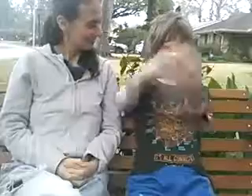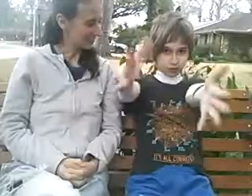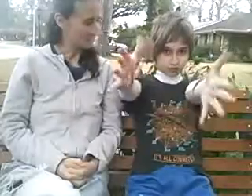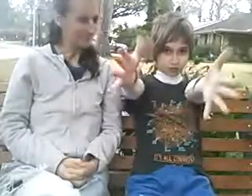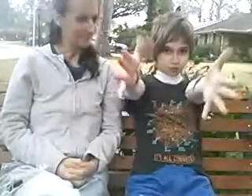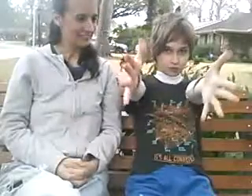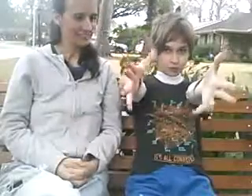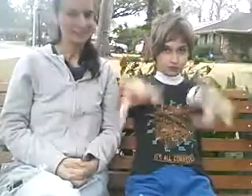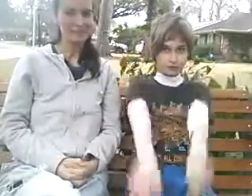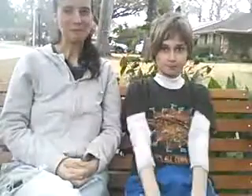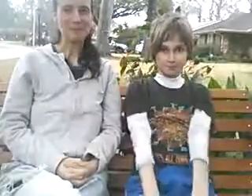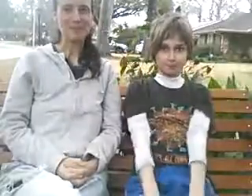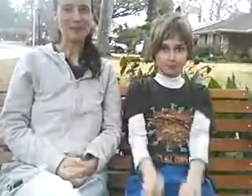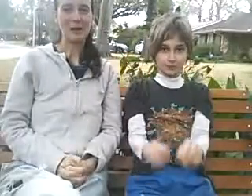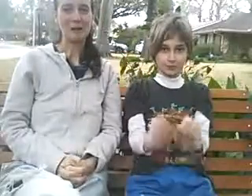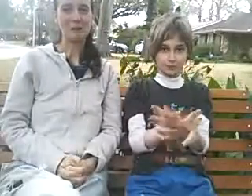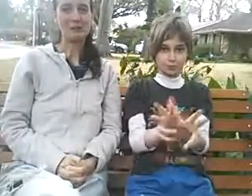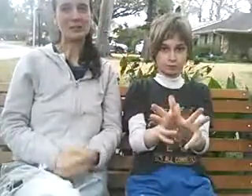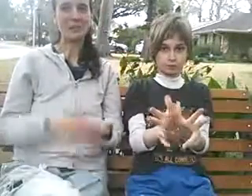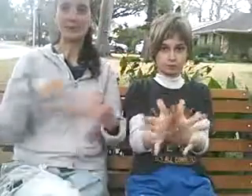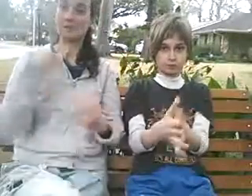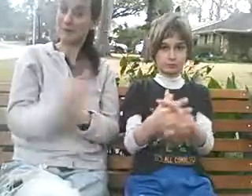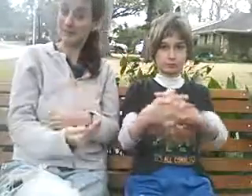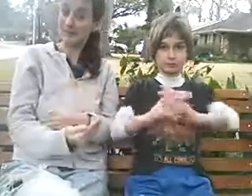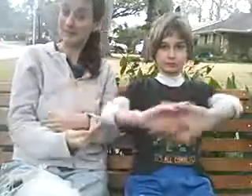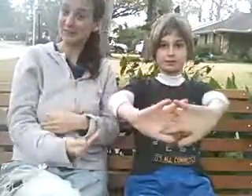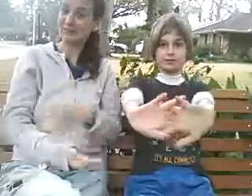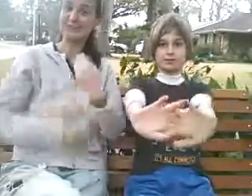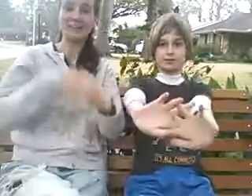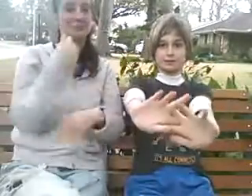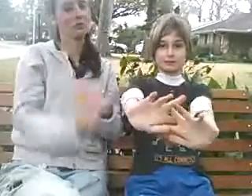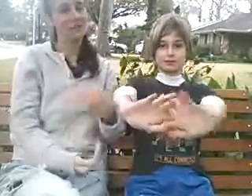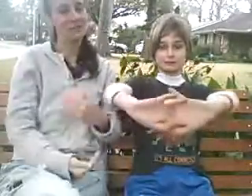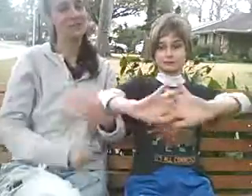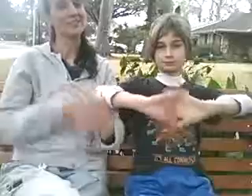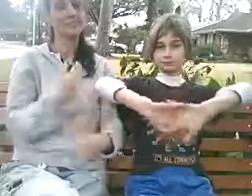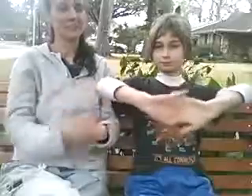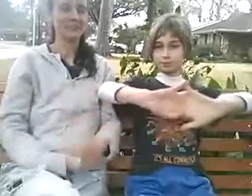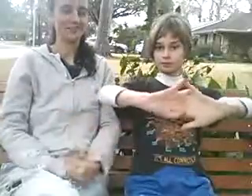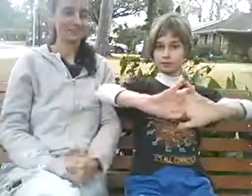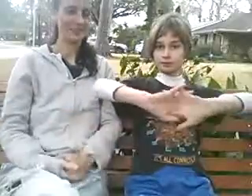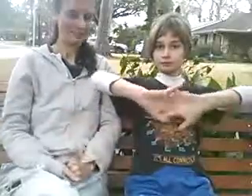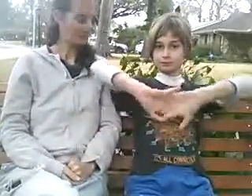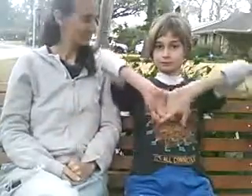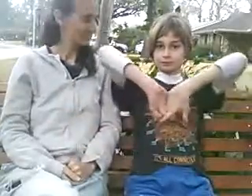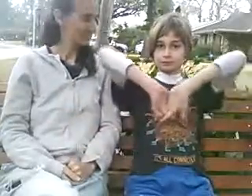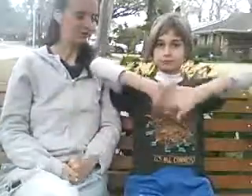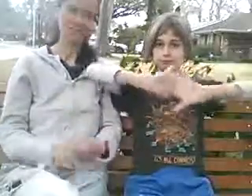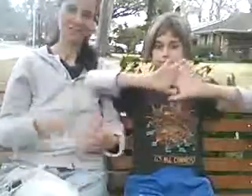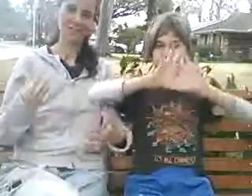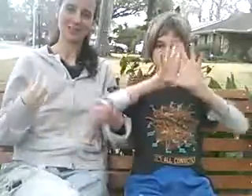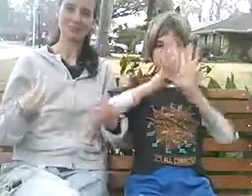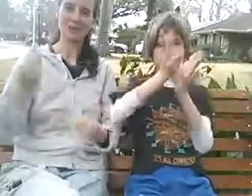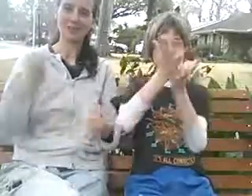Focus on other things. But we hope to make better videos as we work on this and we start to get our thoughts